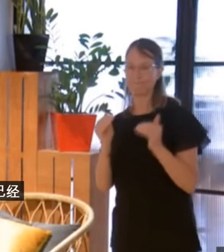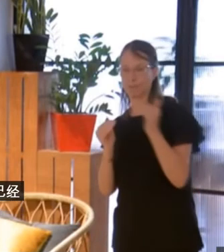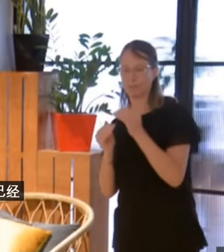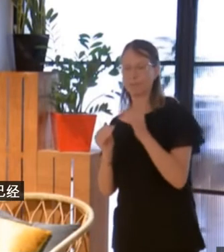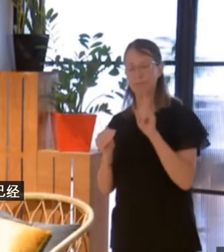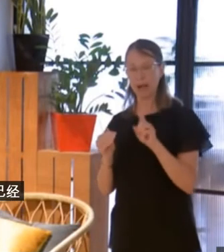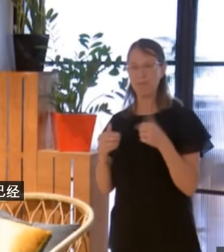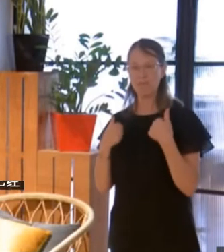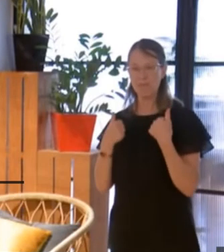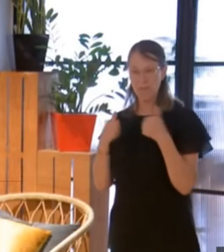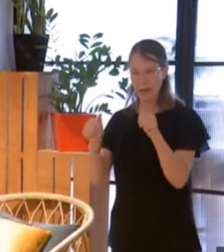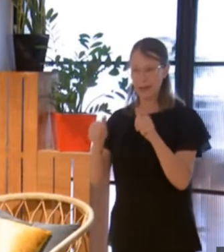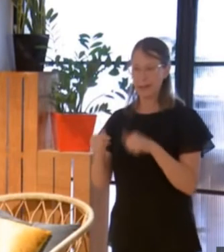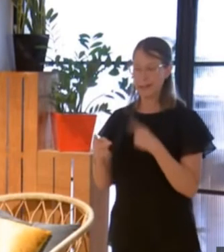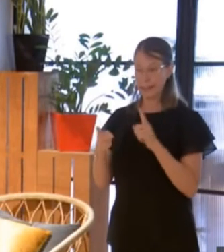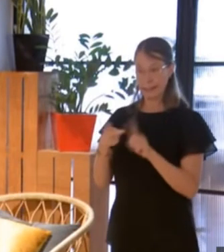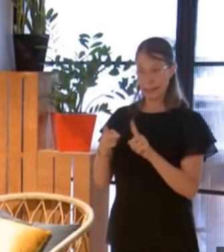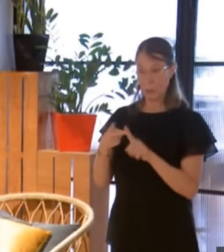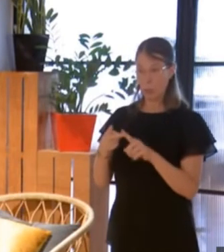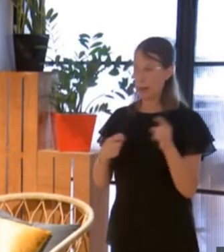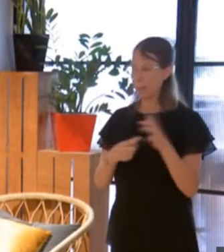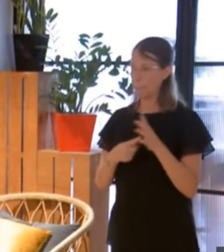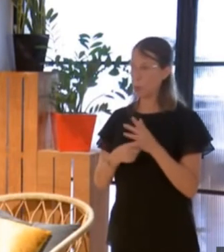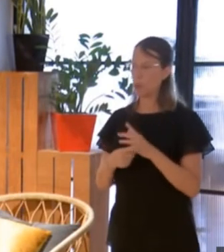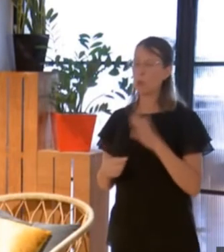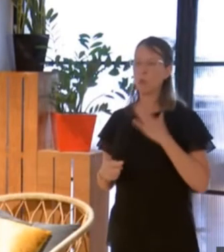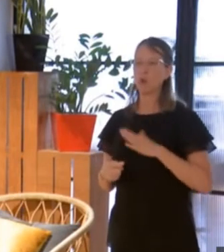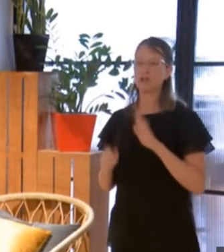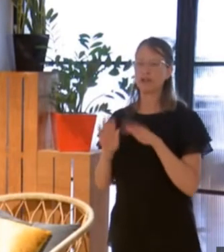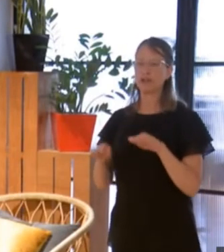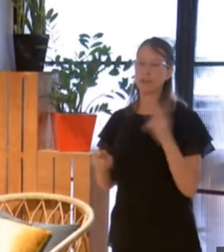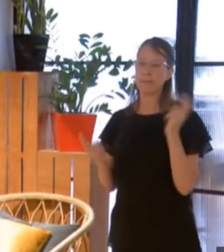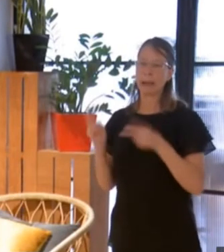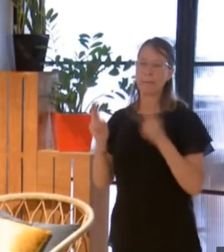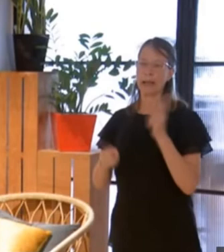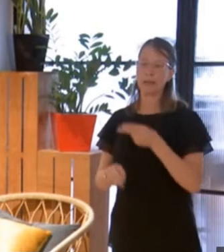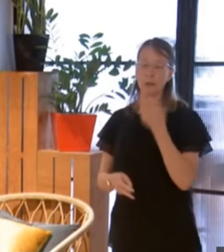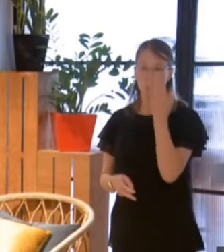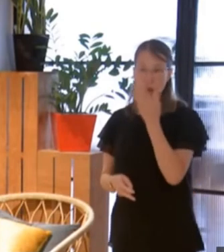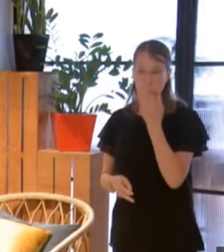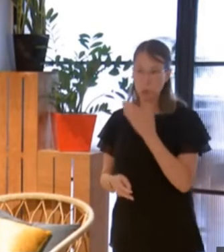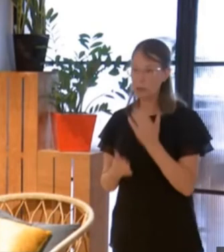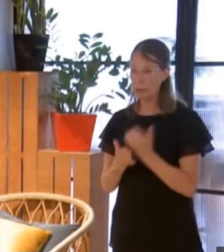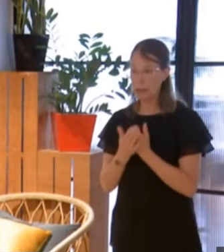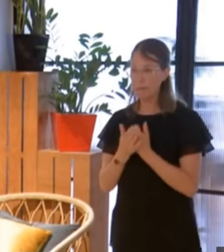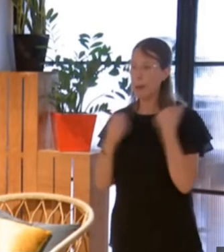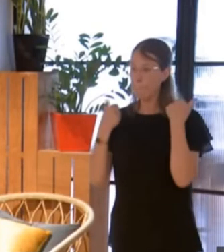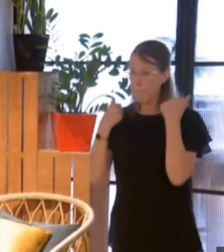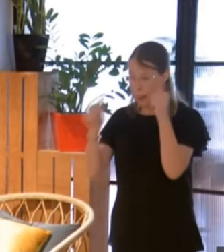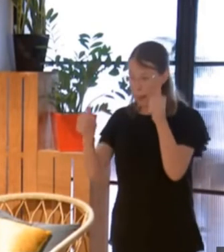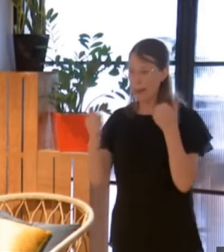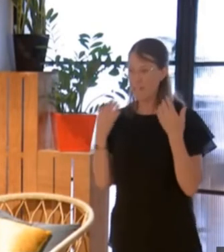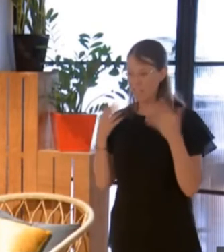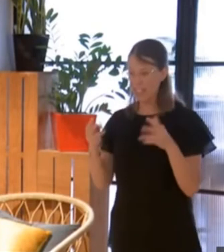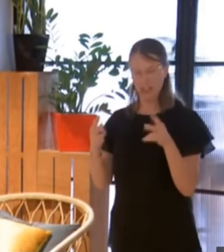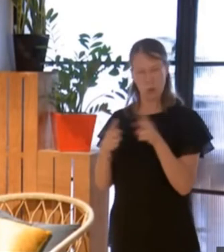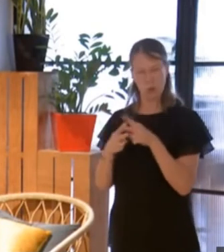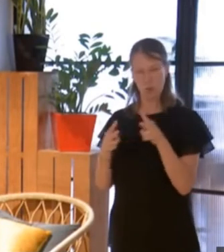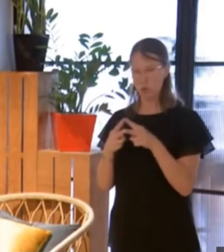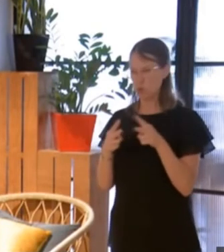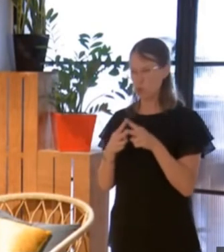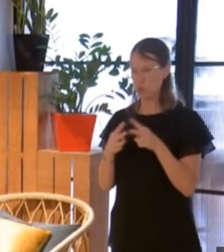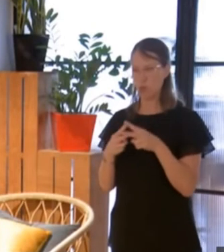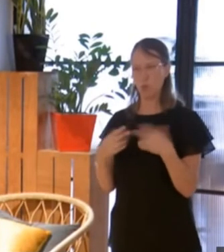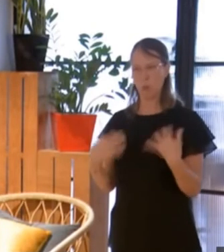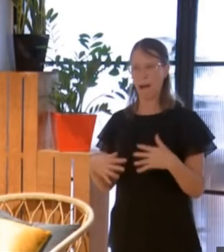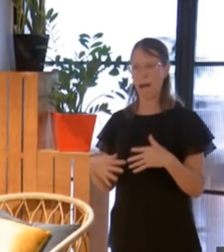track and have brought that forward. And the second point was getting kids back into the classroom safely, which we've achieved. Yep. So those two key focuses